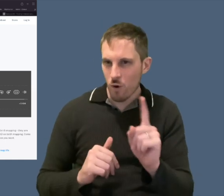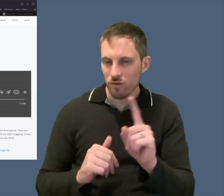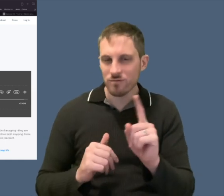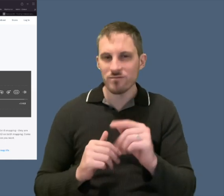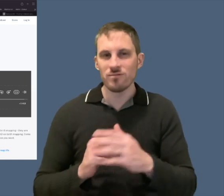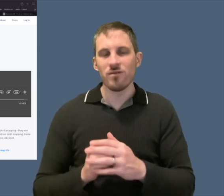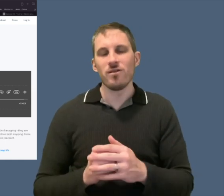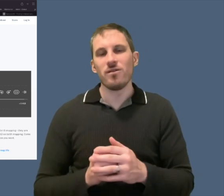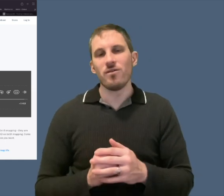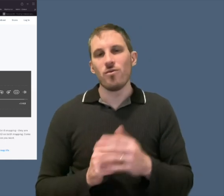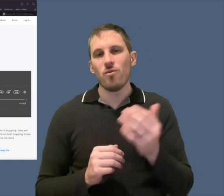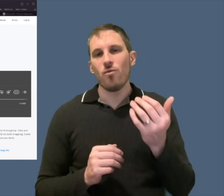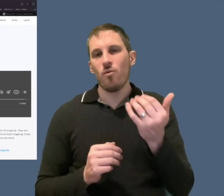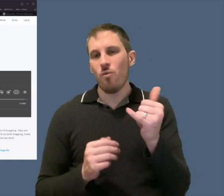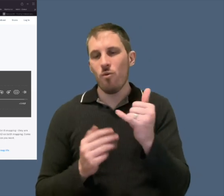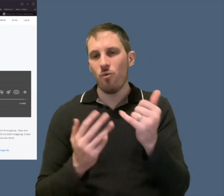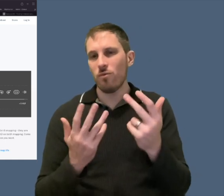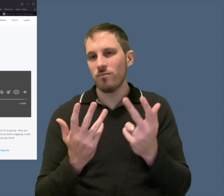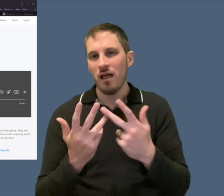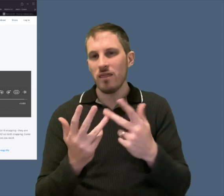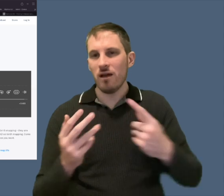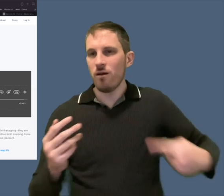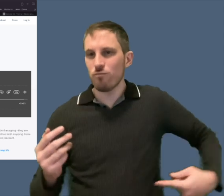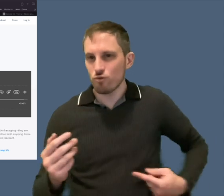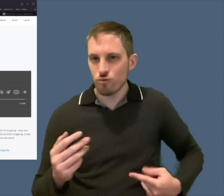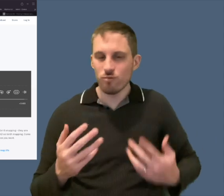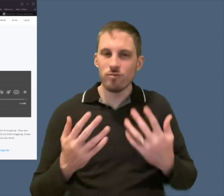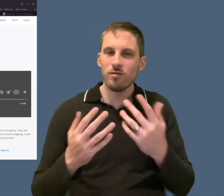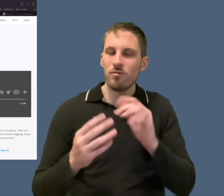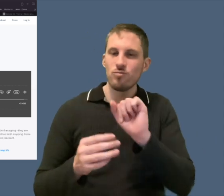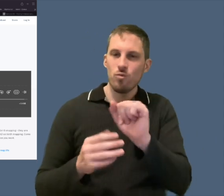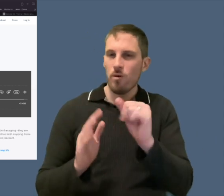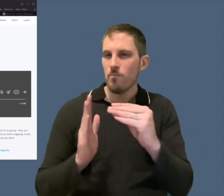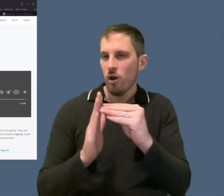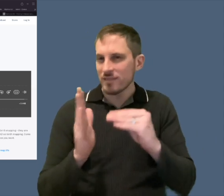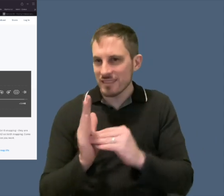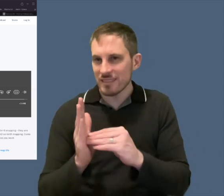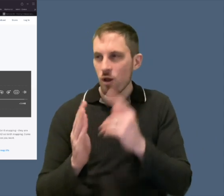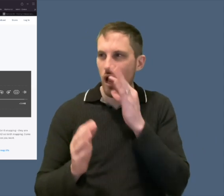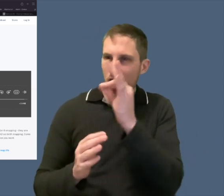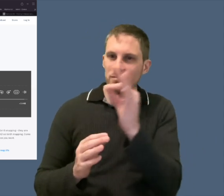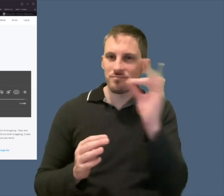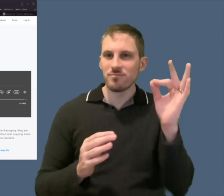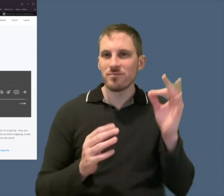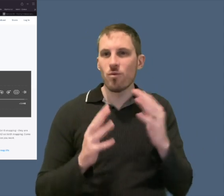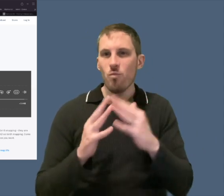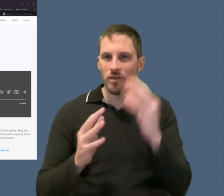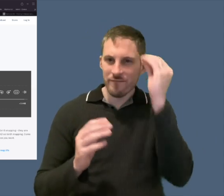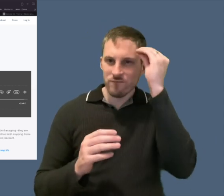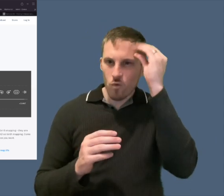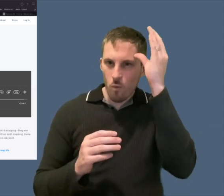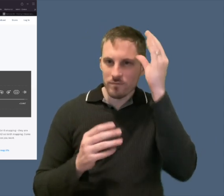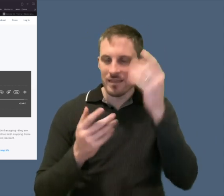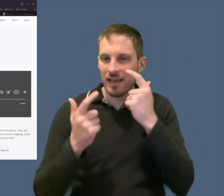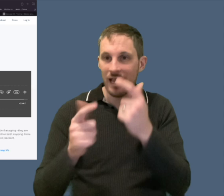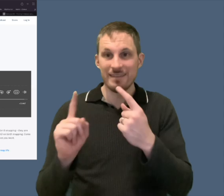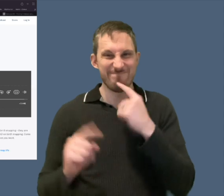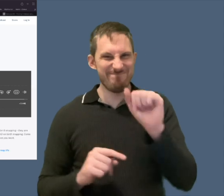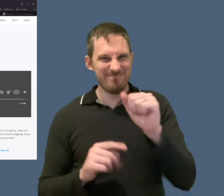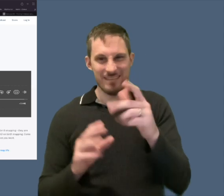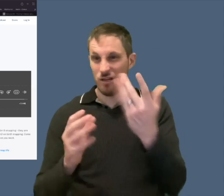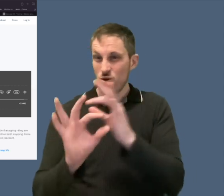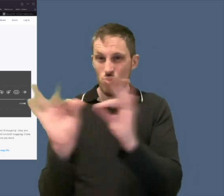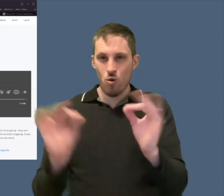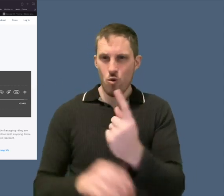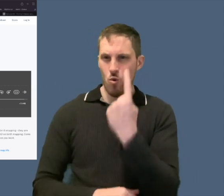held trauma around that. And so this time I want it. So what is your policy around that? That's right. There's no one way. Only